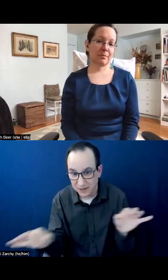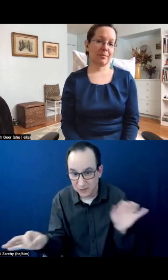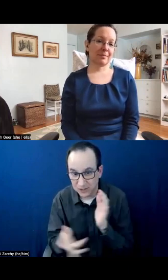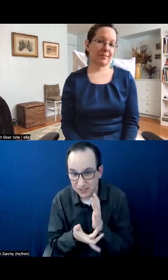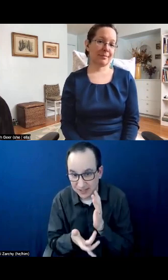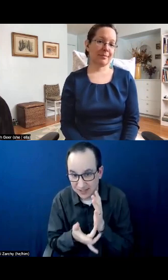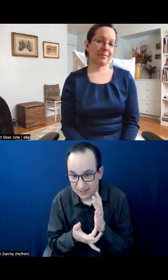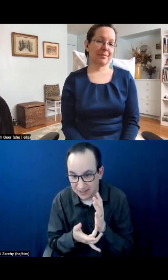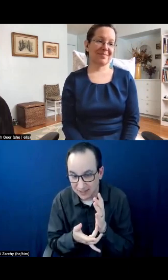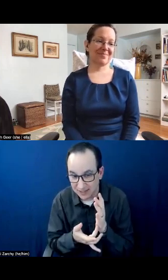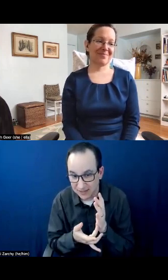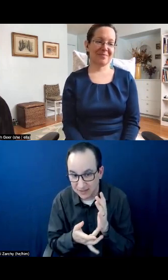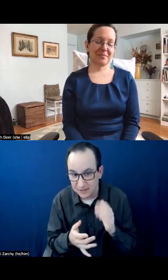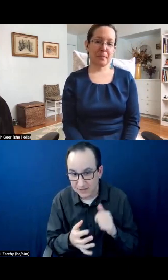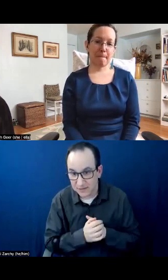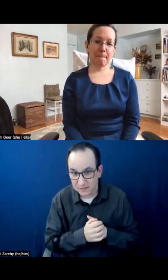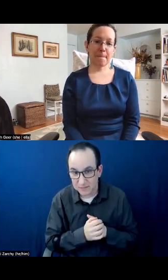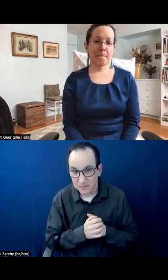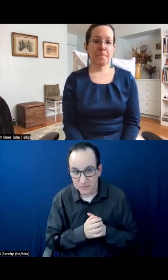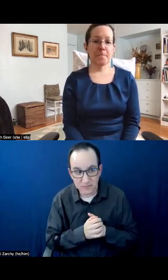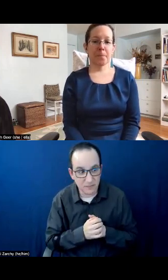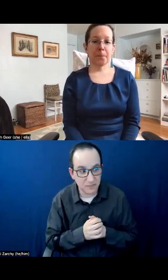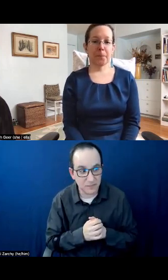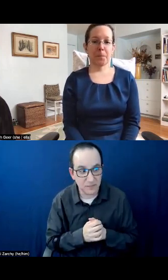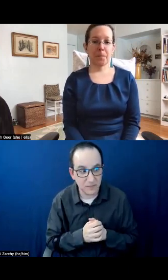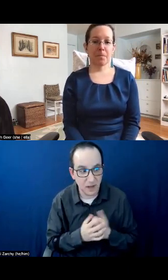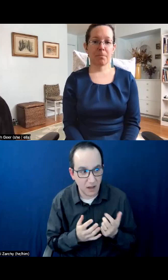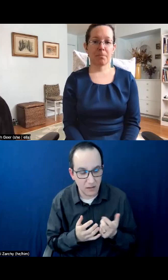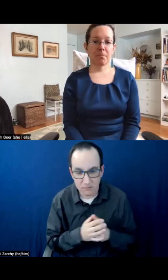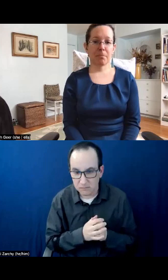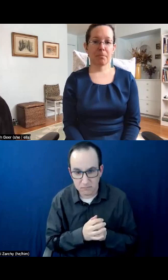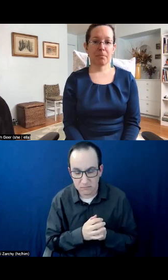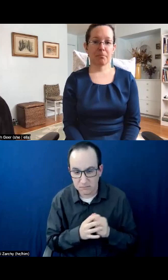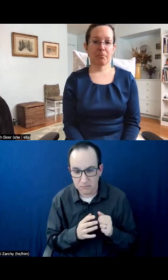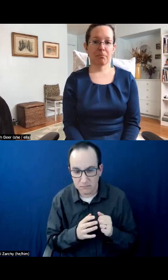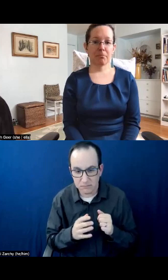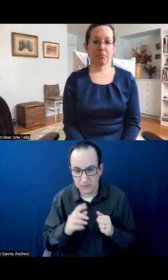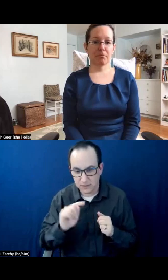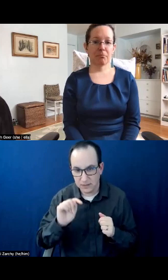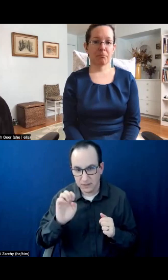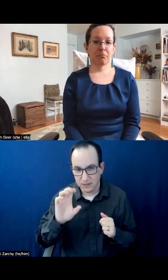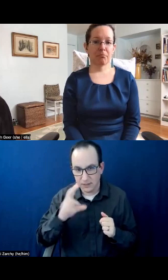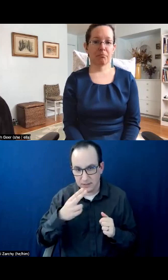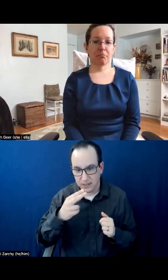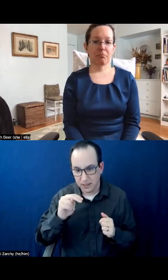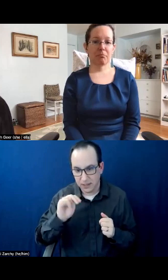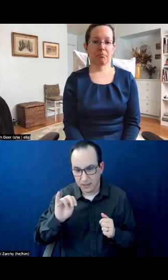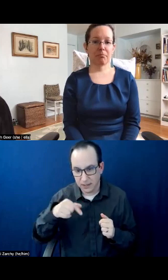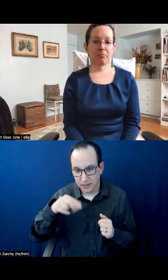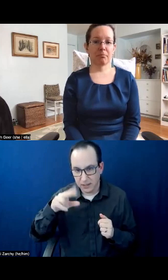Some SLPs use a lot of language technologies,